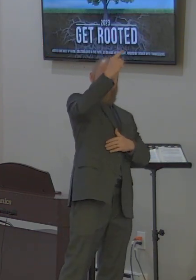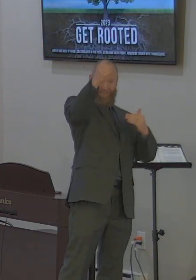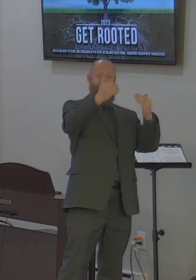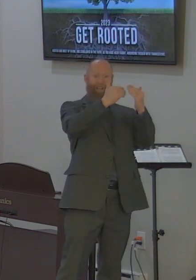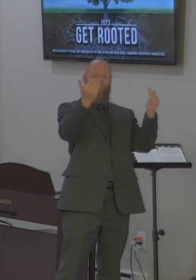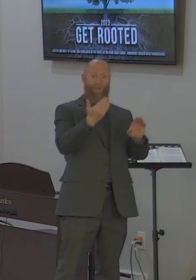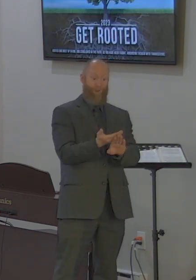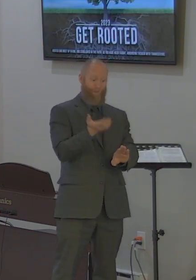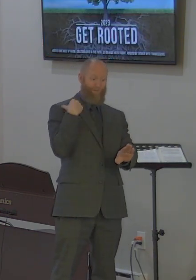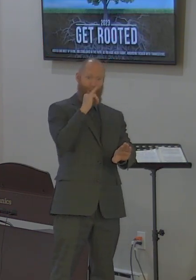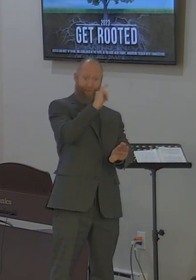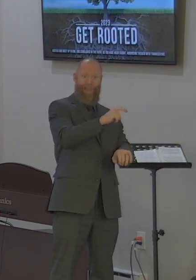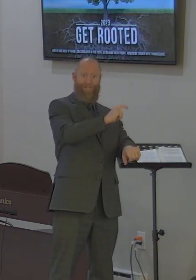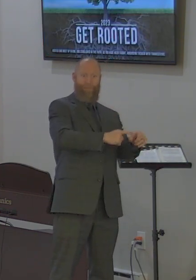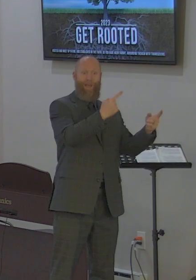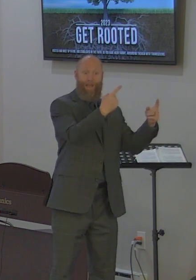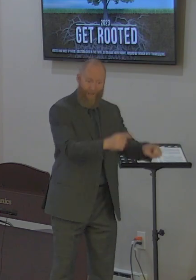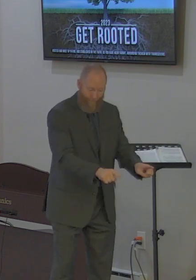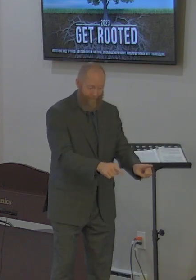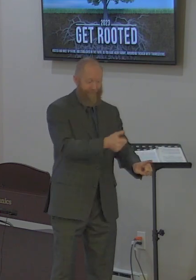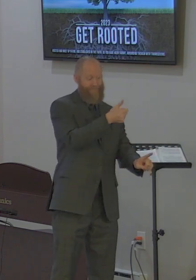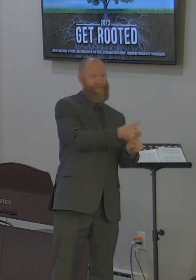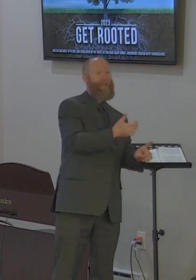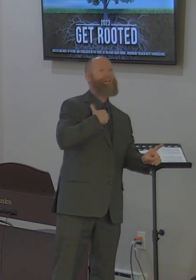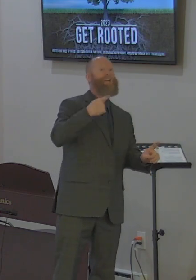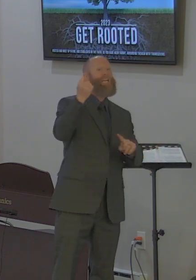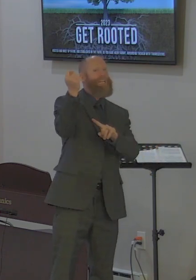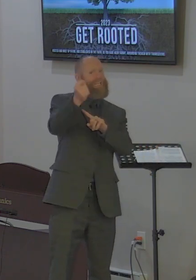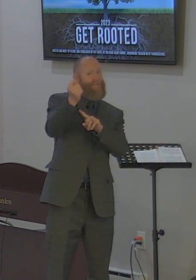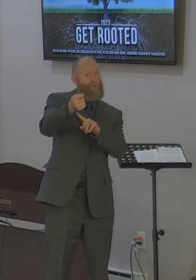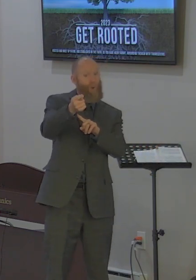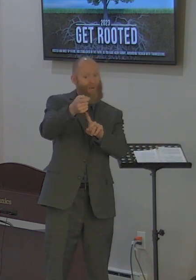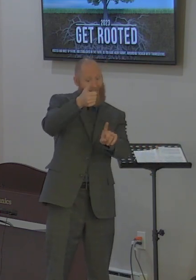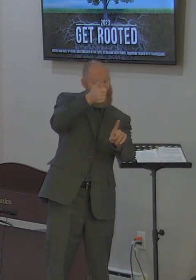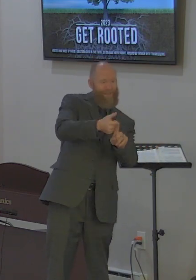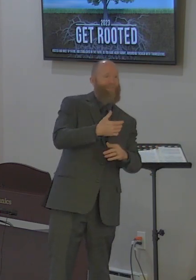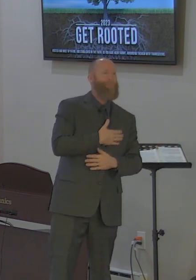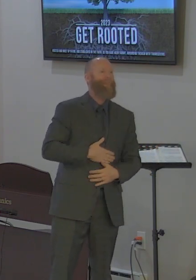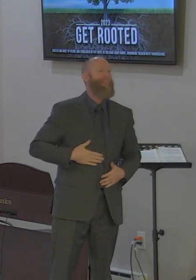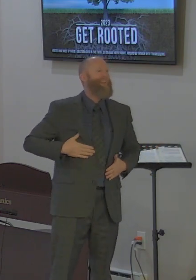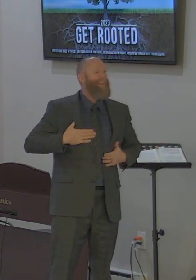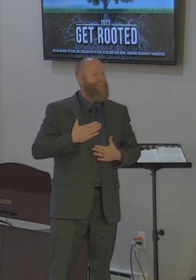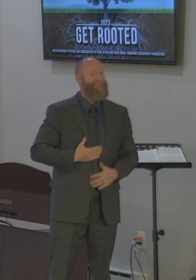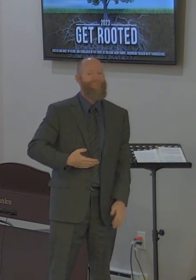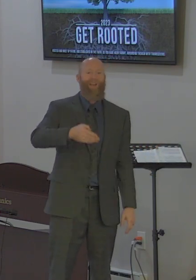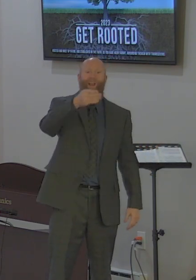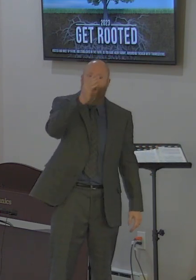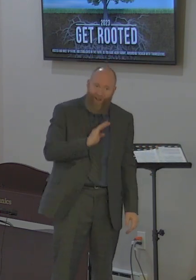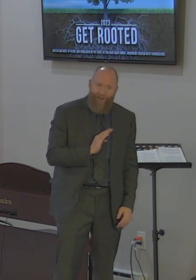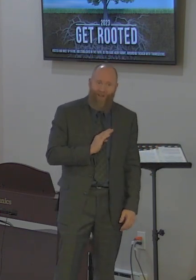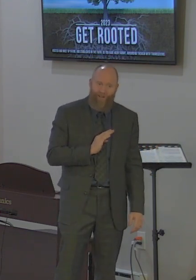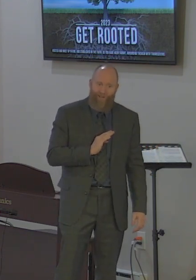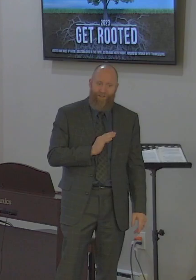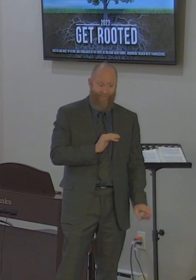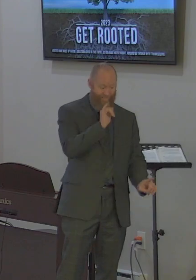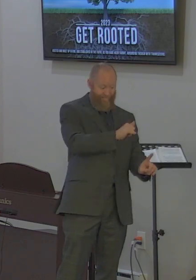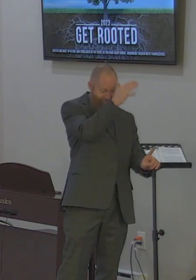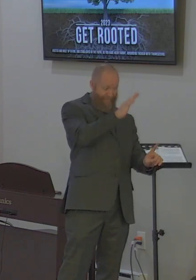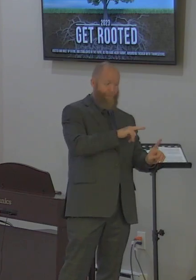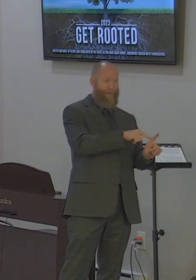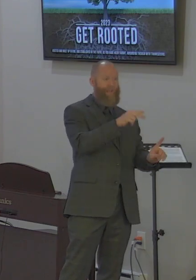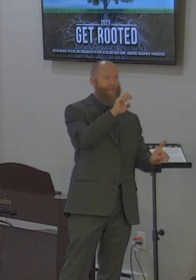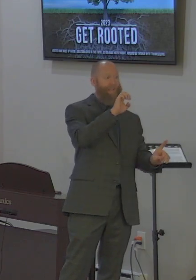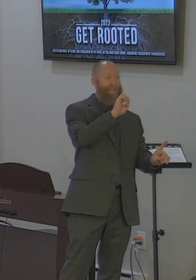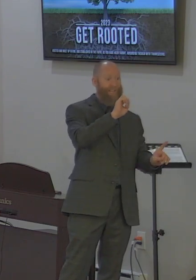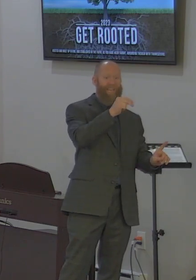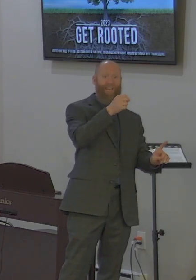his translation, he had this testimony that he pleased God. Enoch was translated, right?